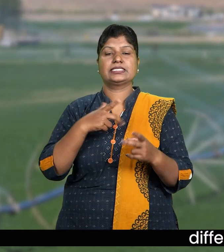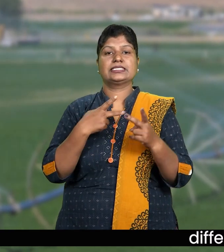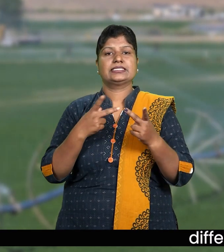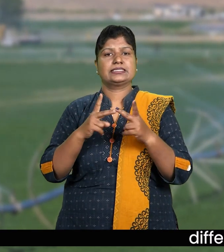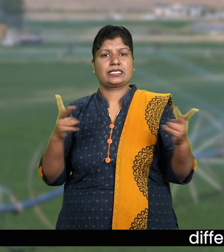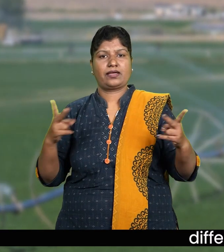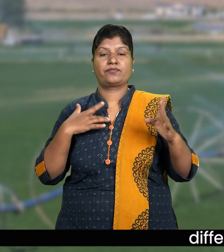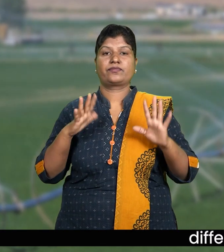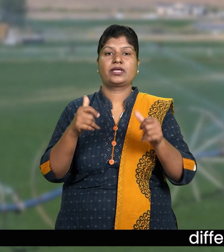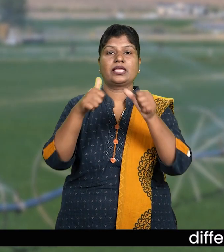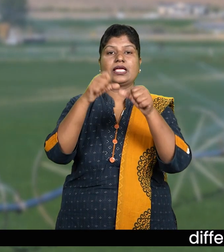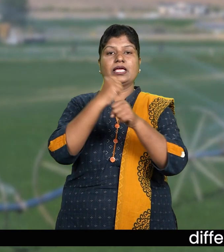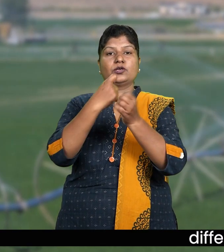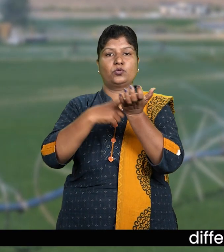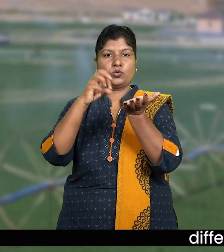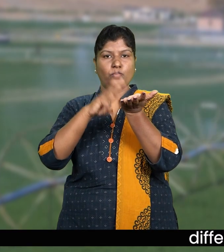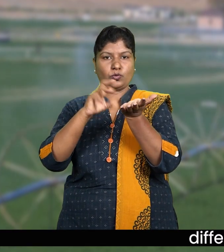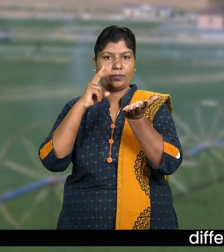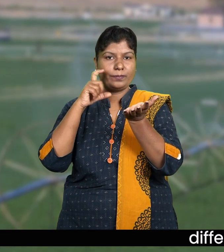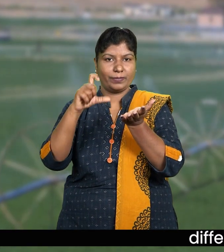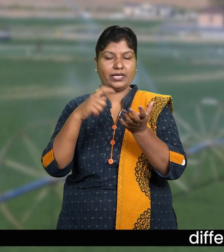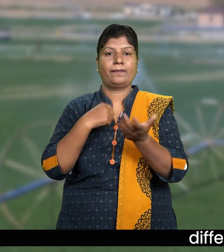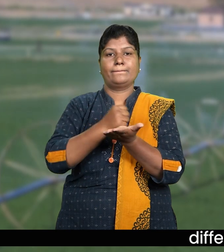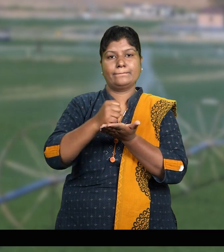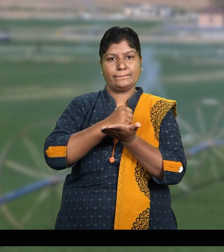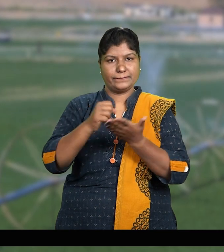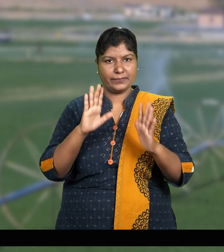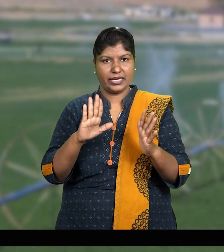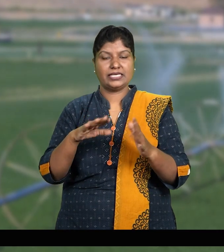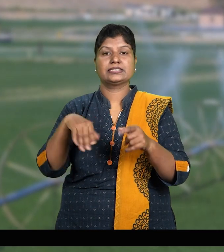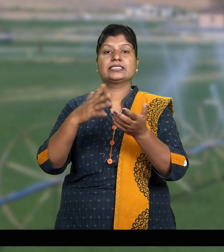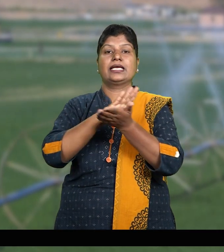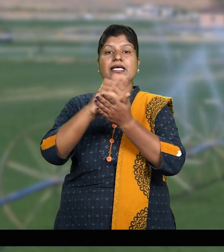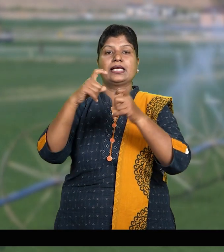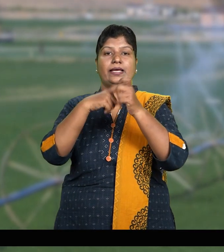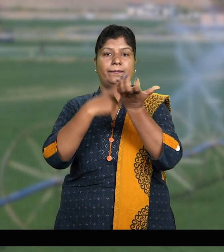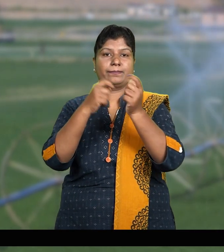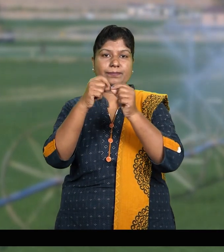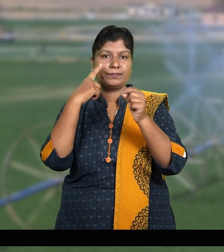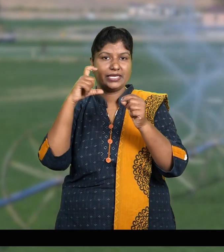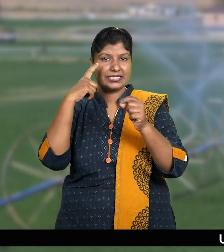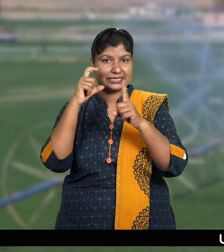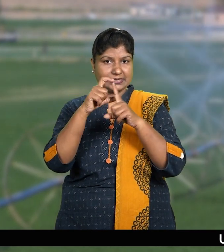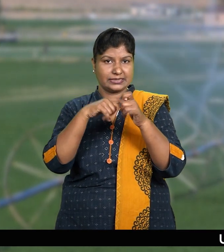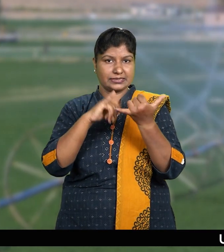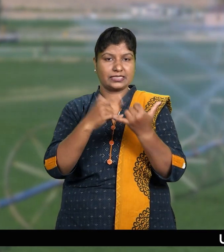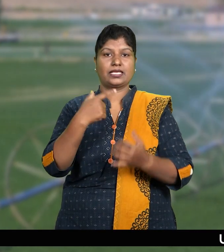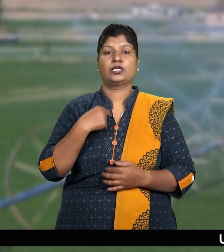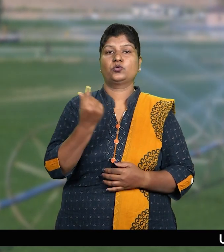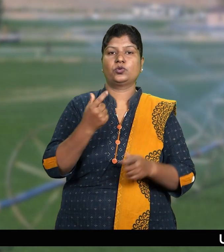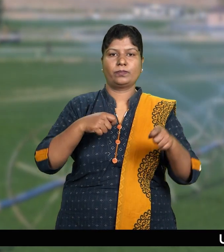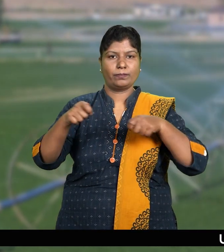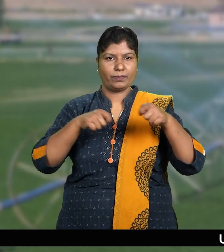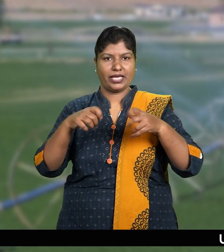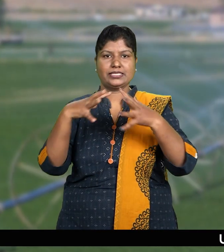different agronomic practices and herbicides used to